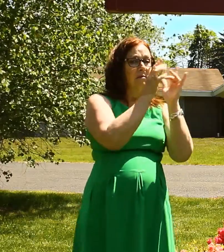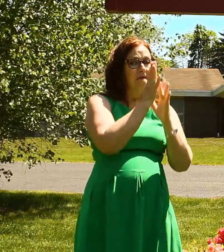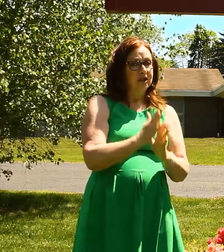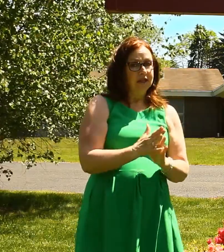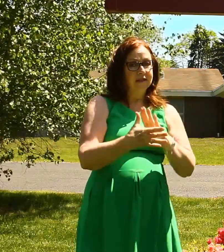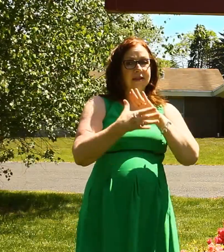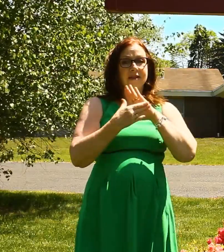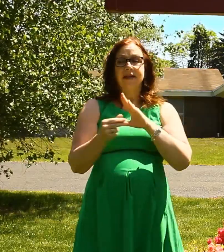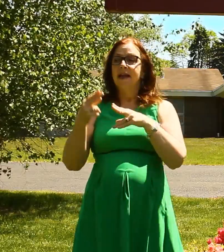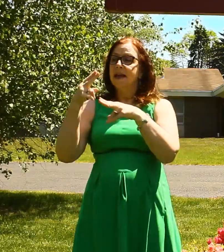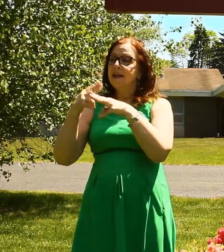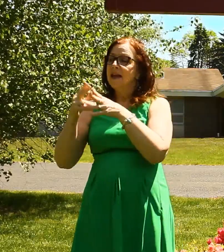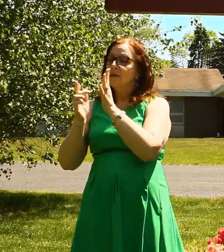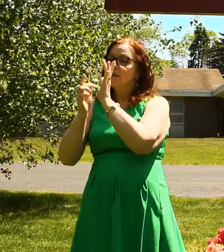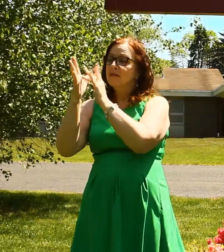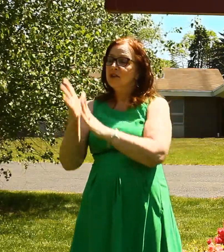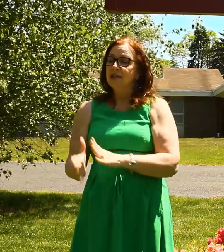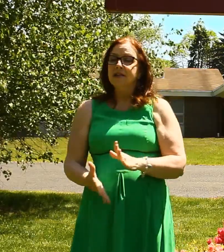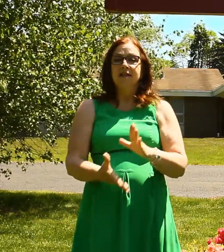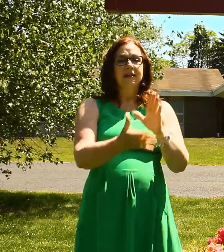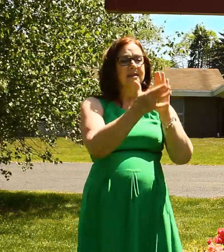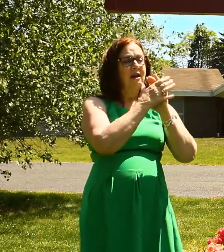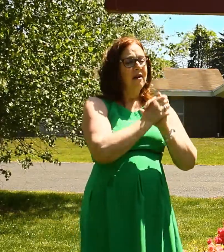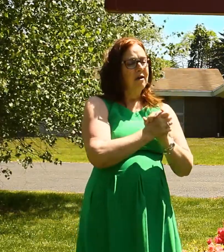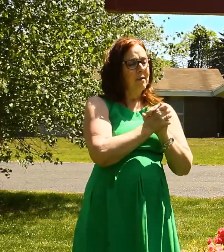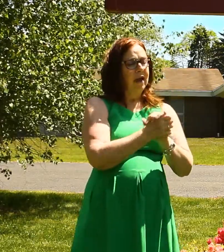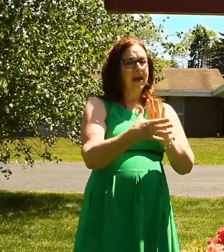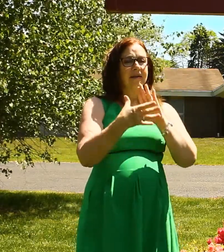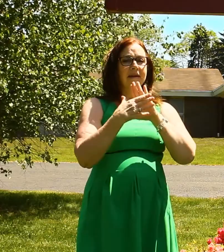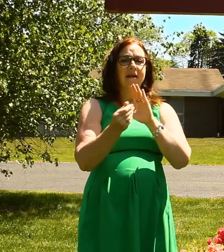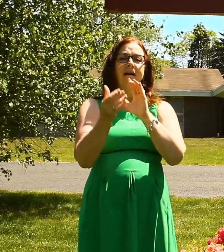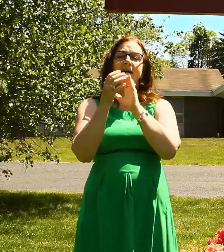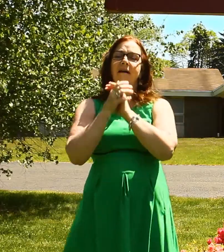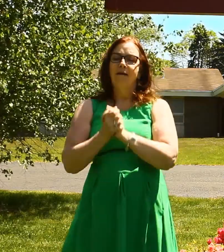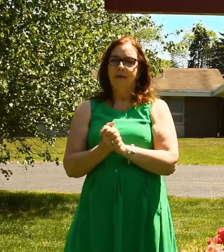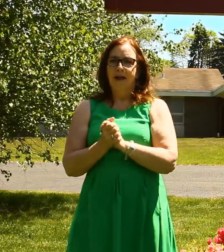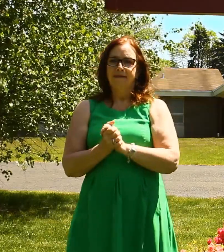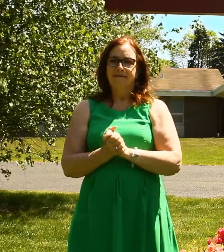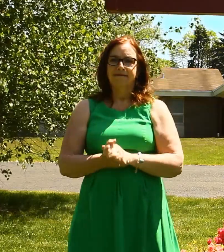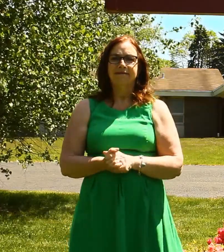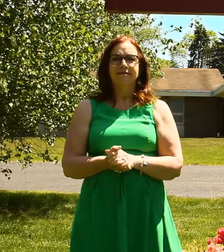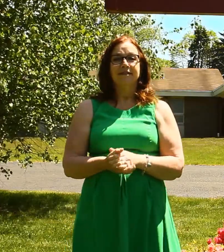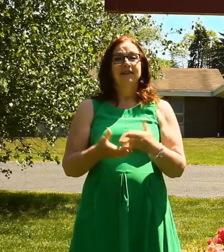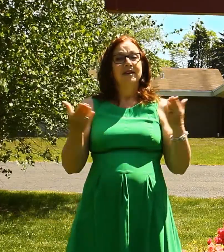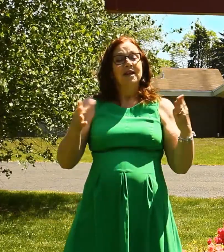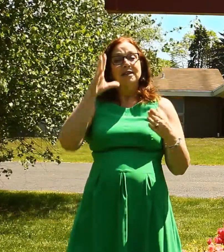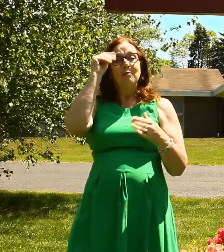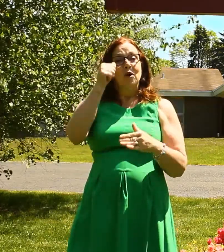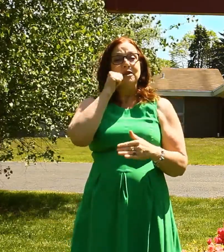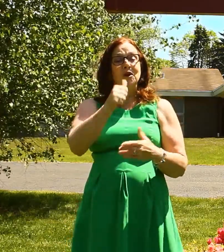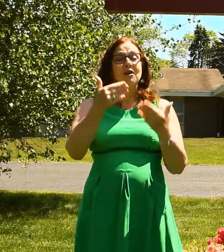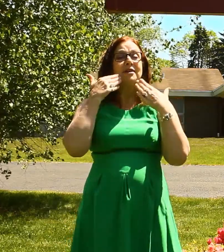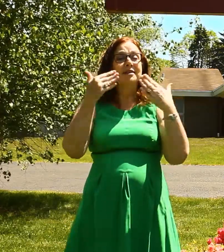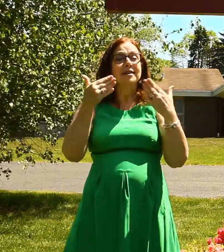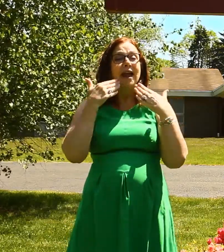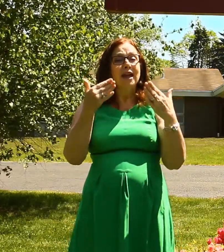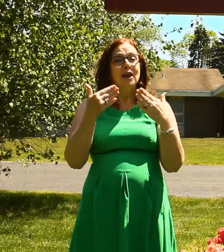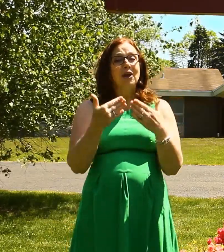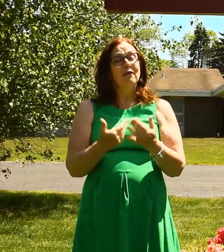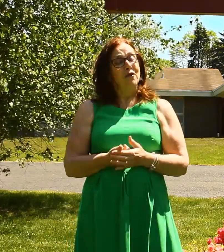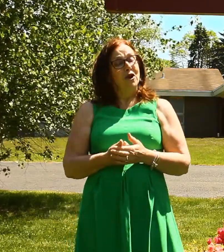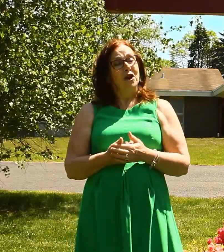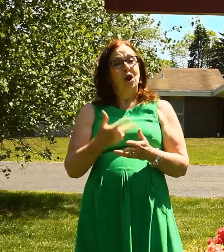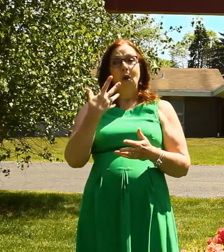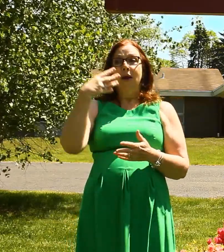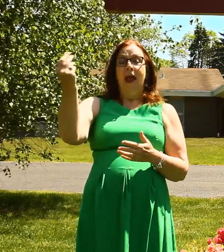In Jesus' name, amen. Amen. Boys and girls, thank you for taking this